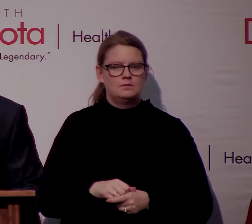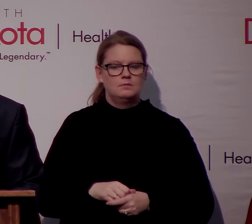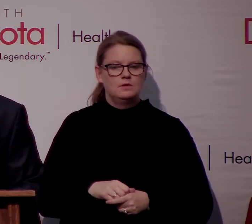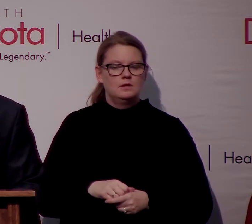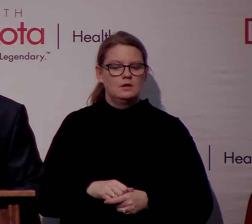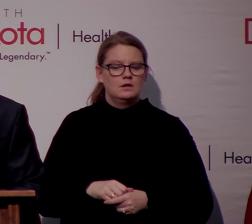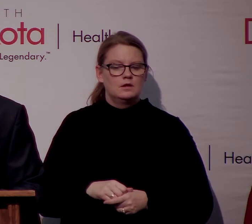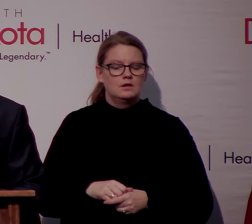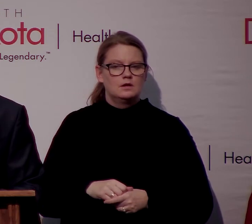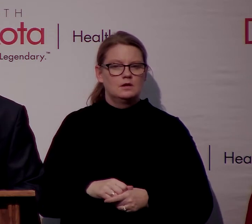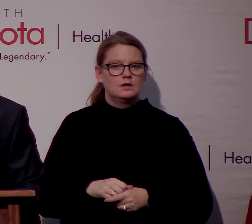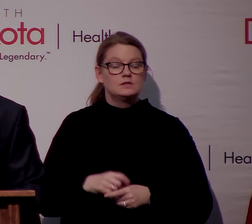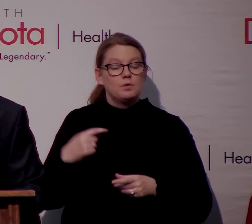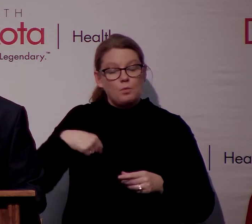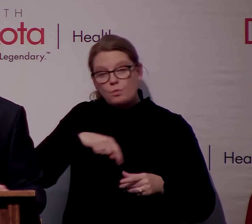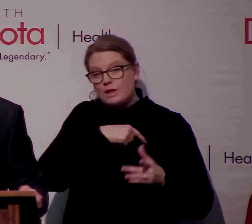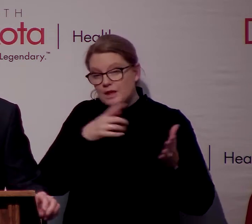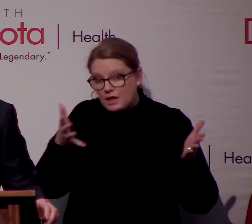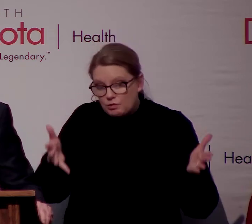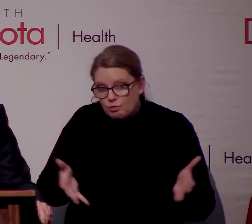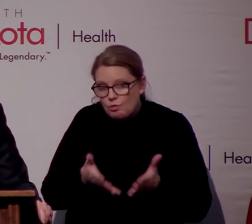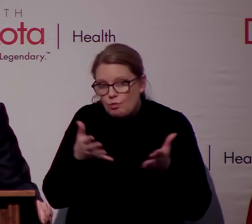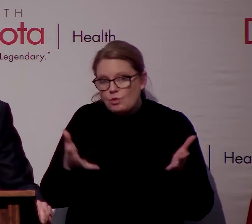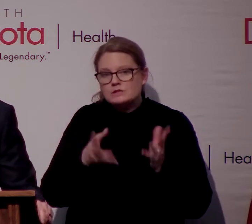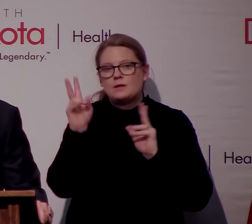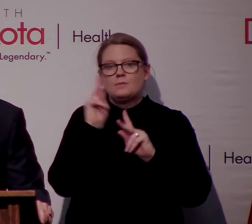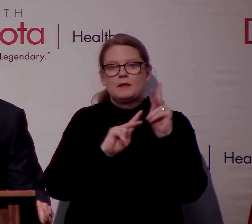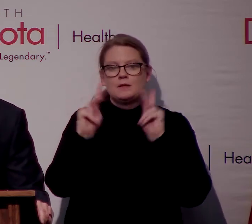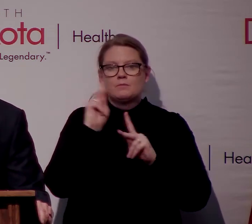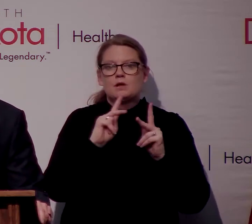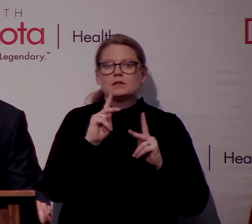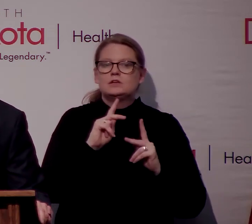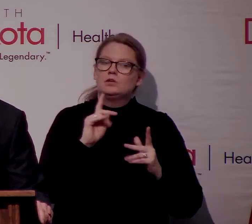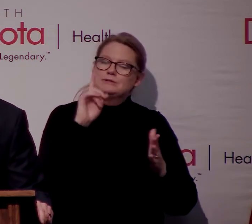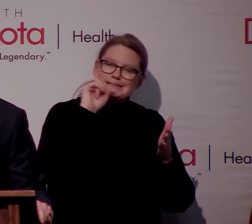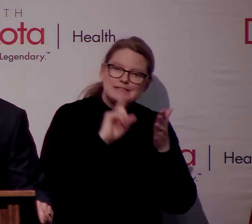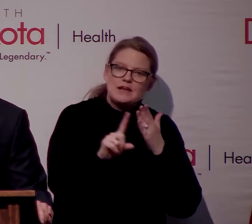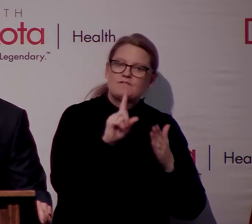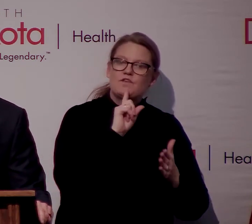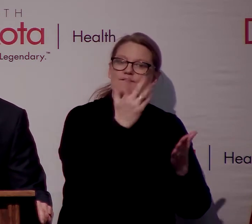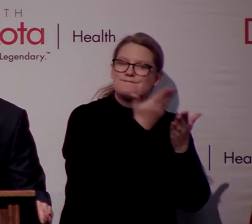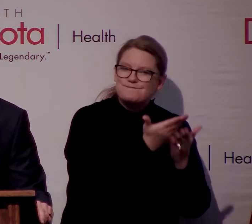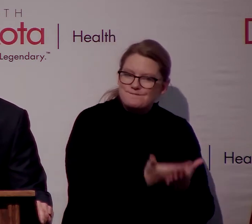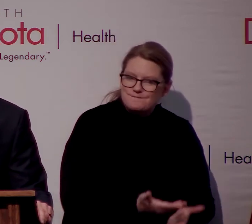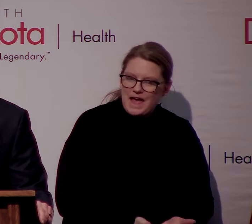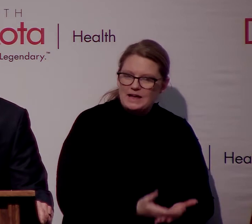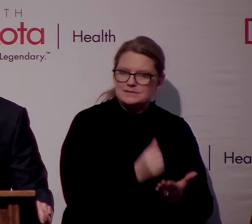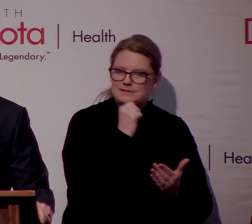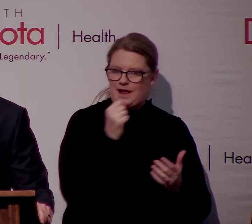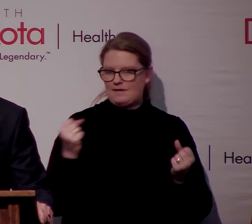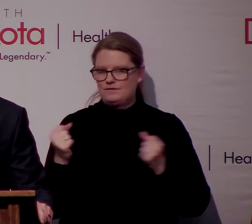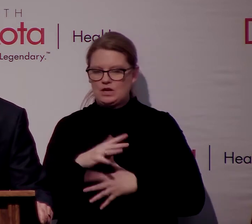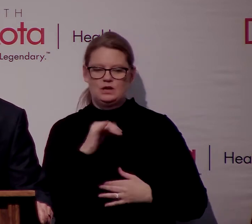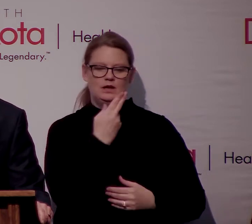we encourage people to seek out facts, not fear, and that's why again, health.nd.gov,